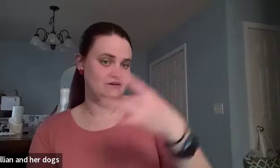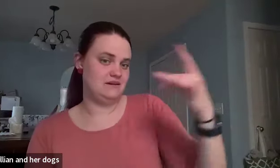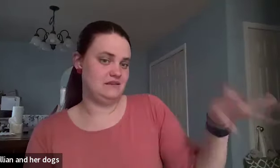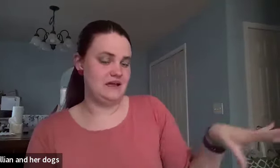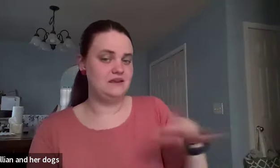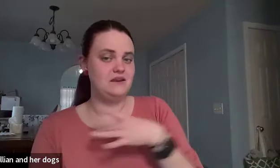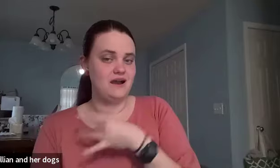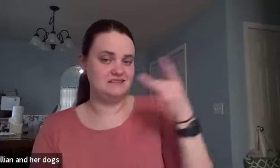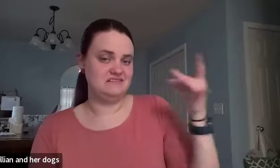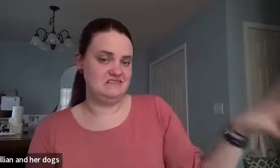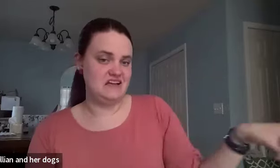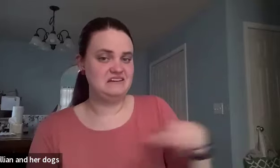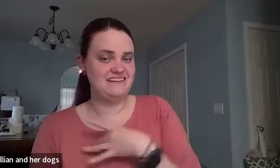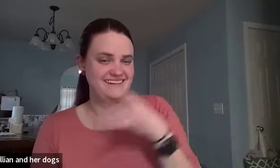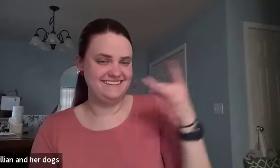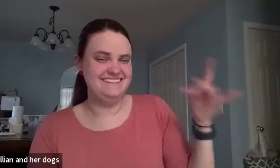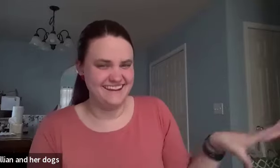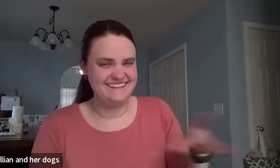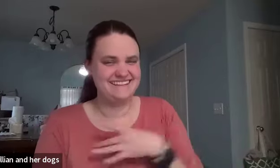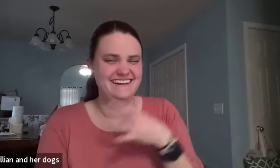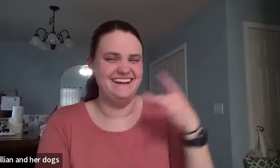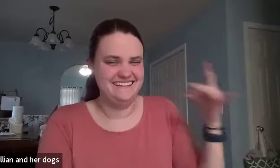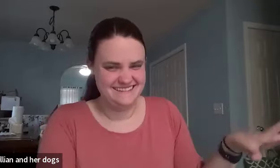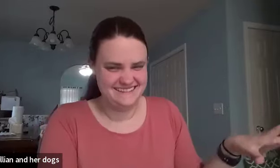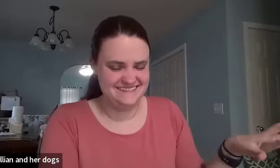Pull. Like not. Like not. And